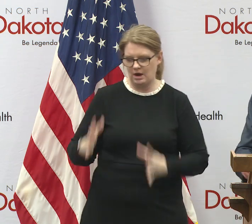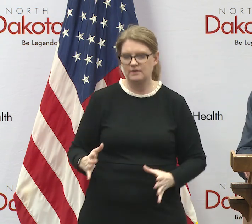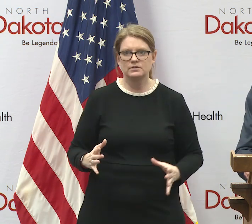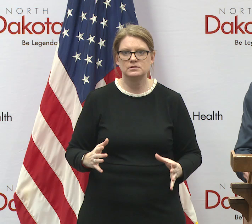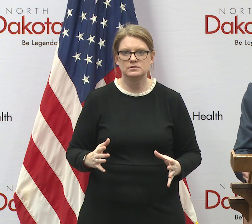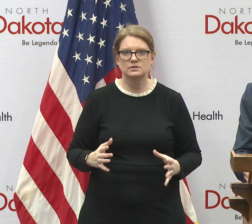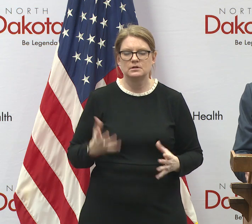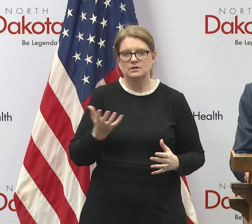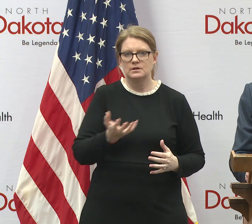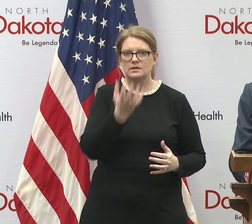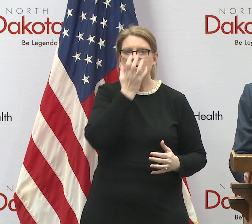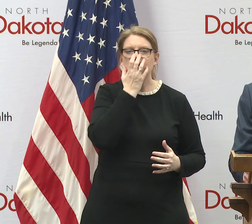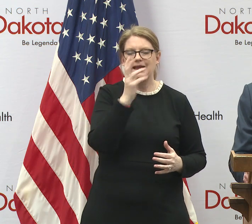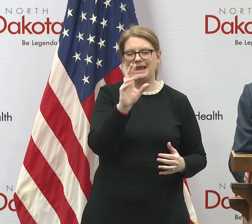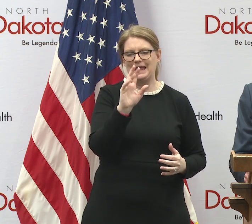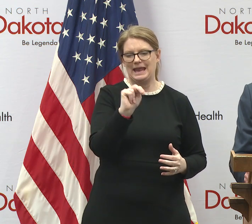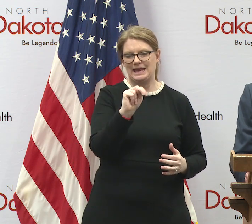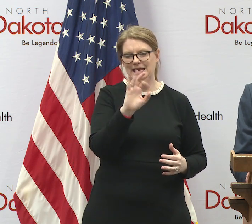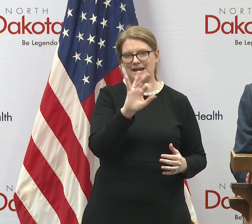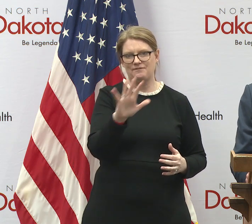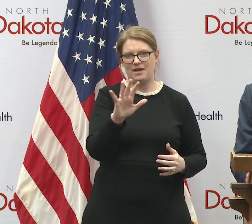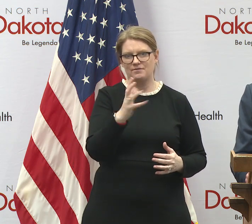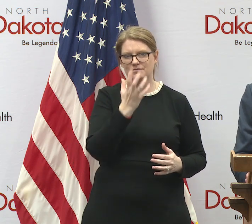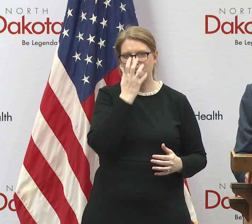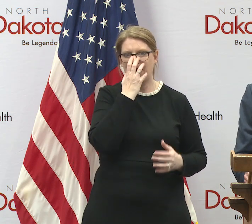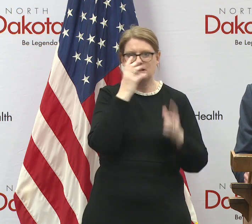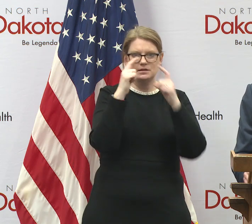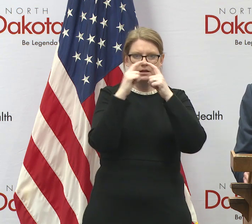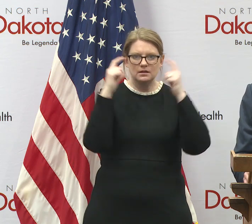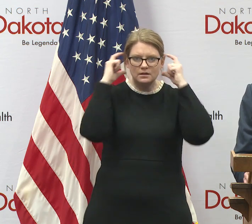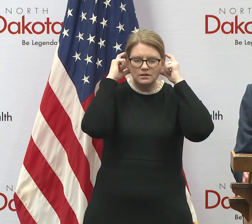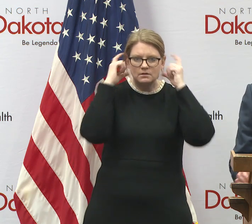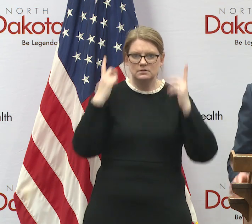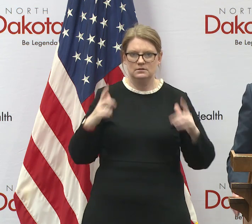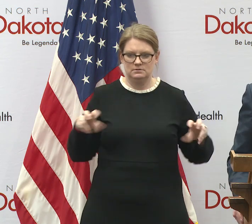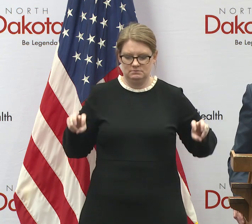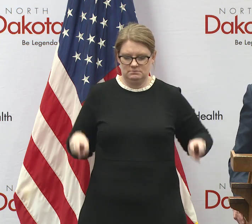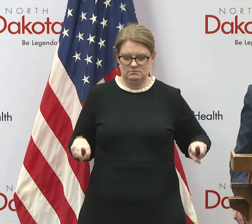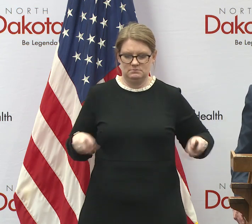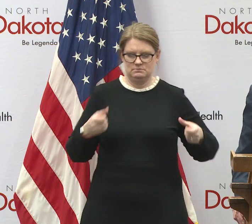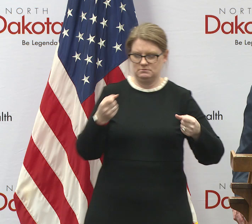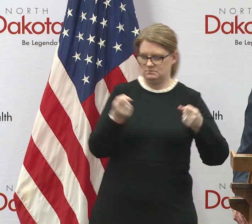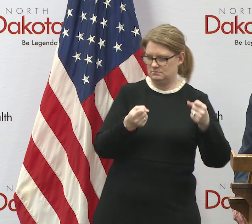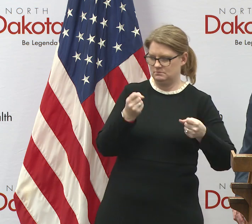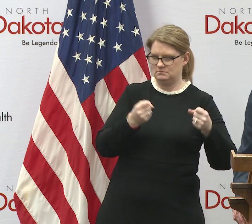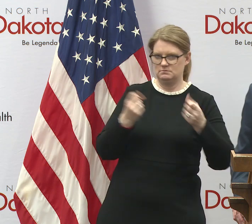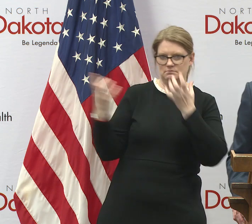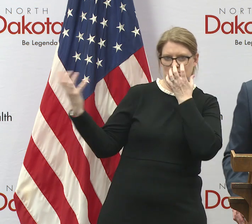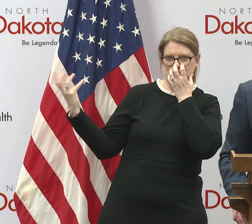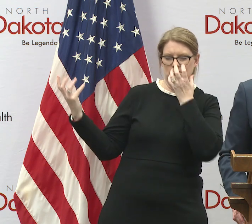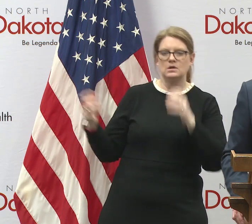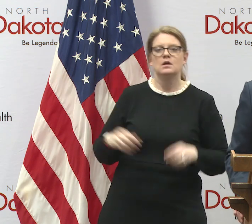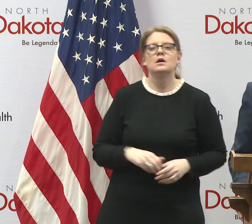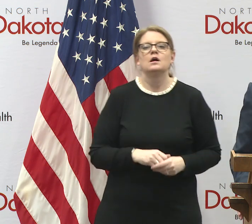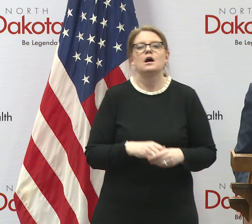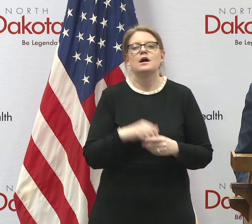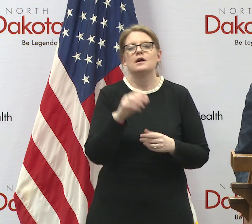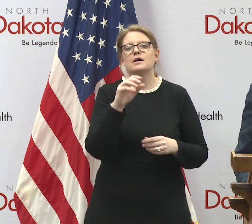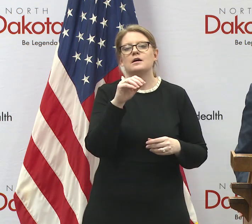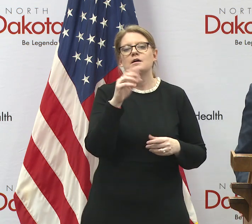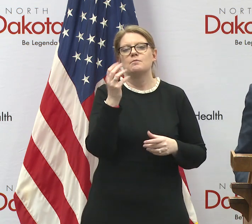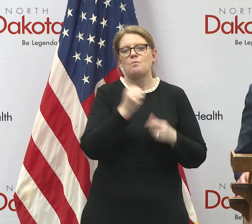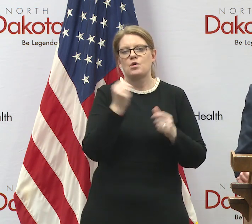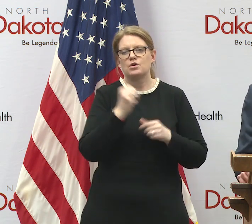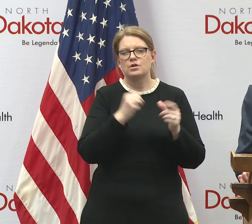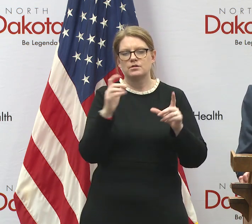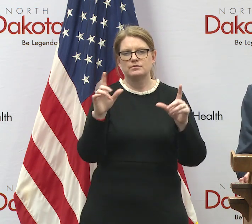wear N95 masks, during that driving test portion. Motor vehicle licenses such as license